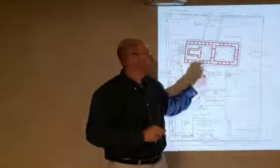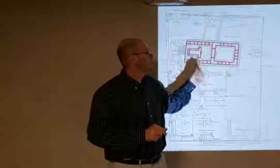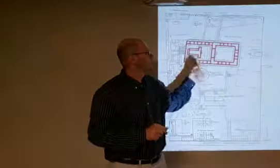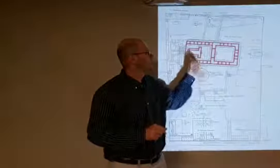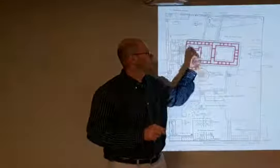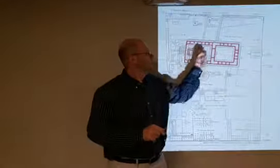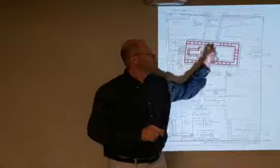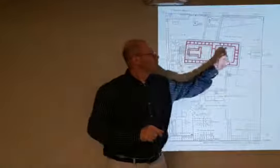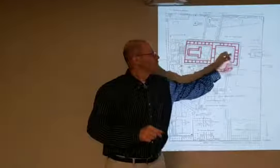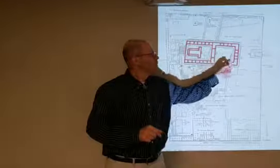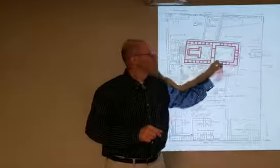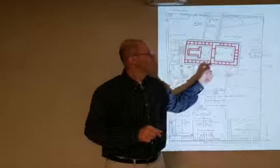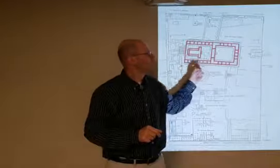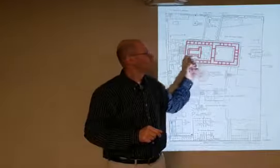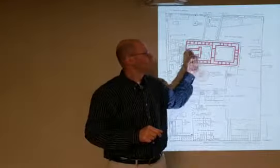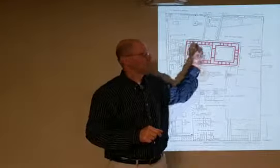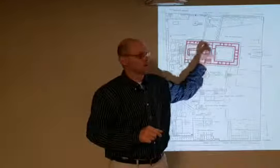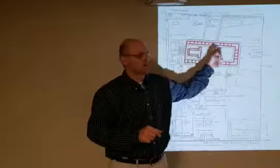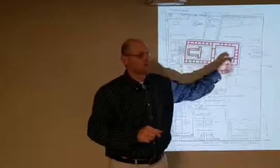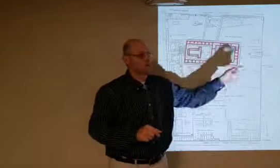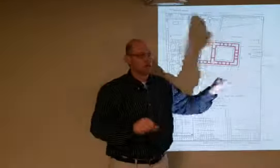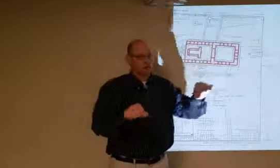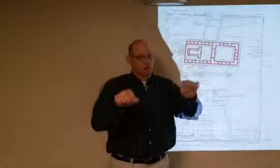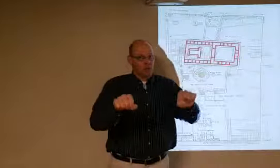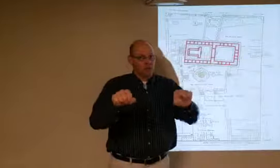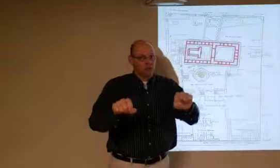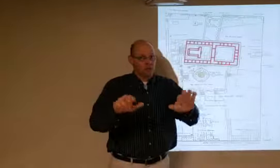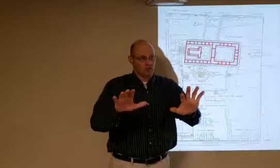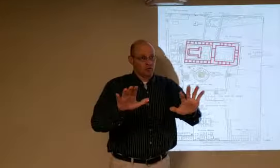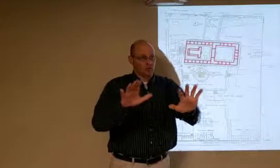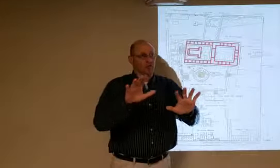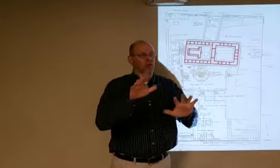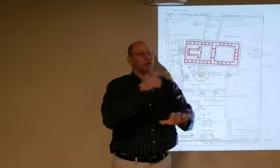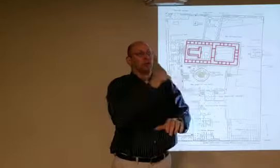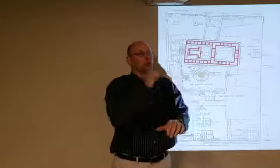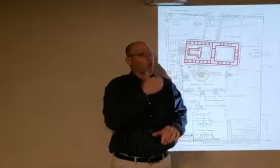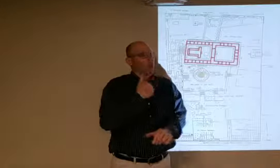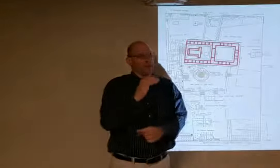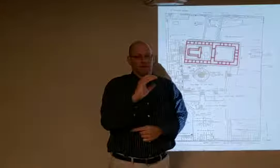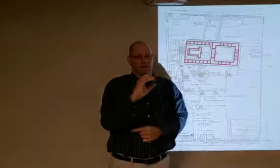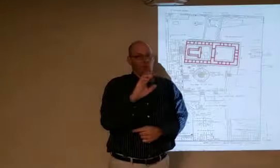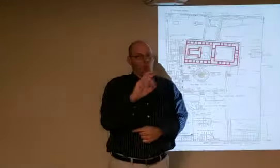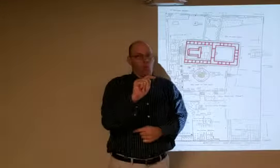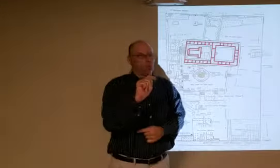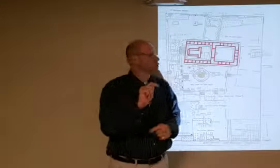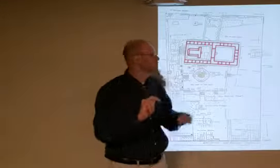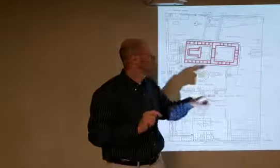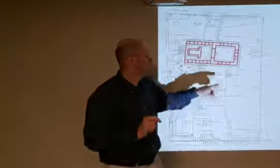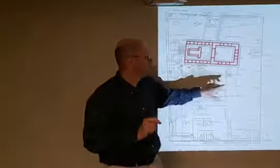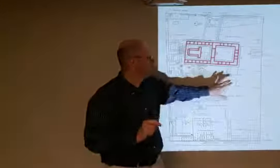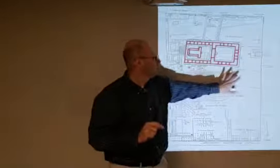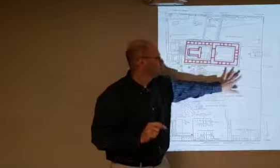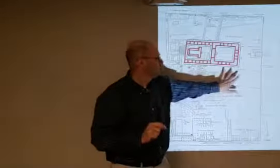This is what the future temple is possibly going to look like. They don't have a